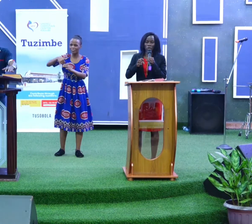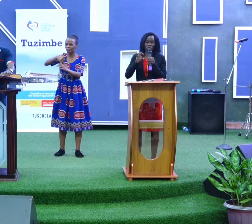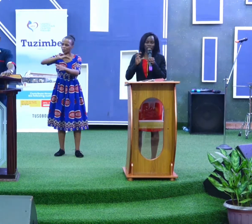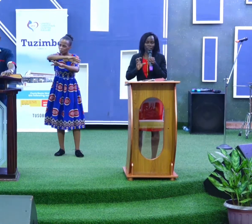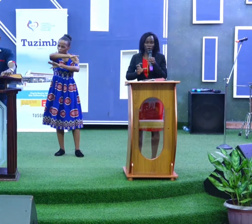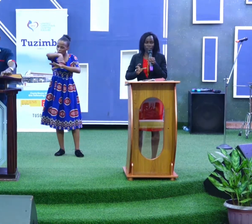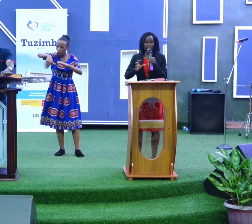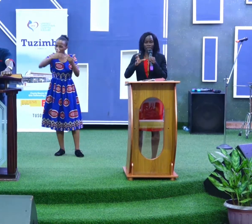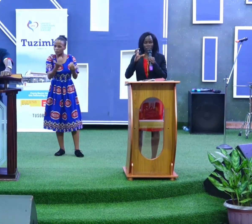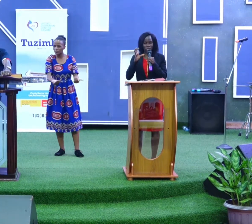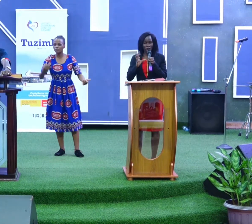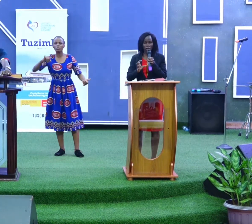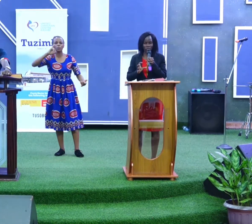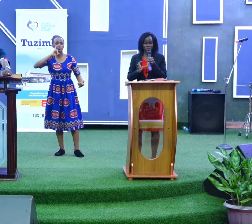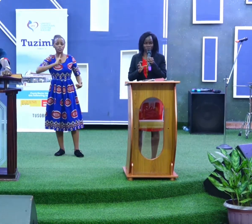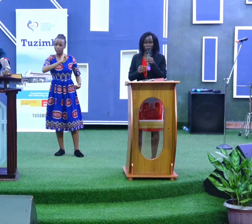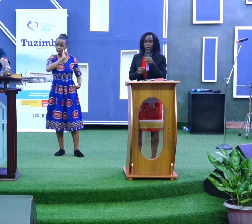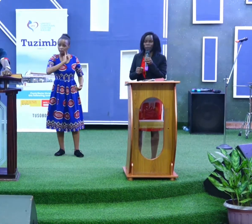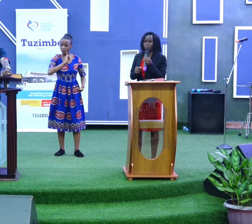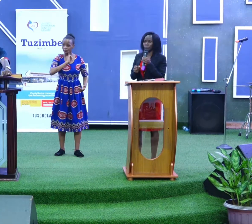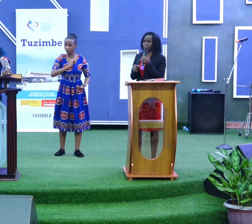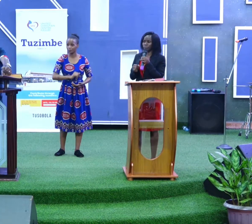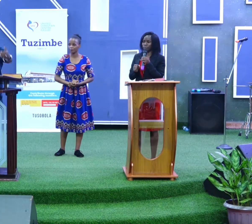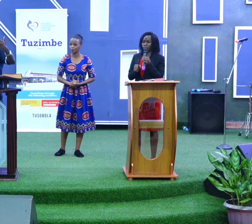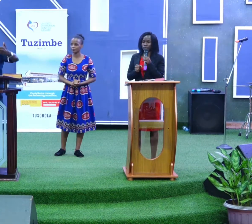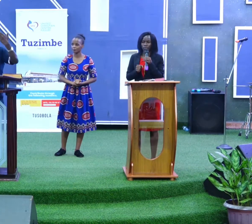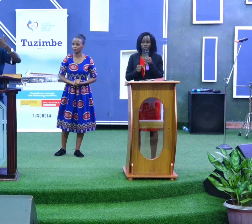then the Lord involved every child of Israel.